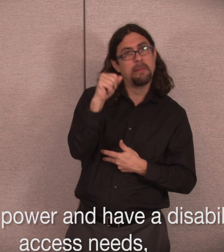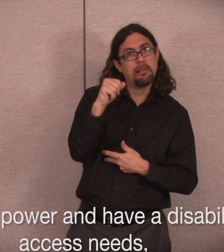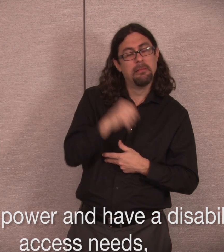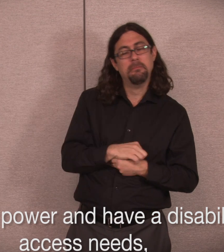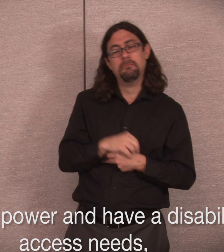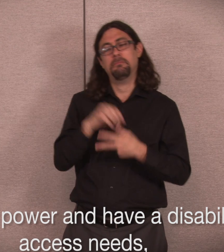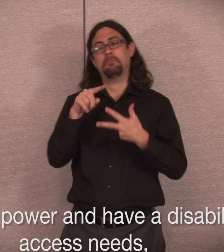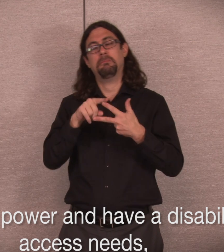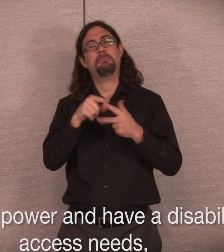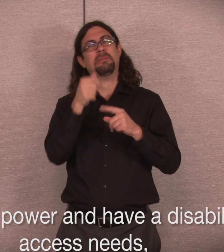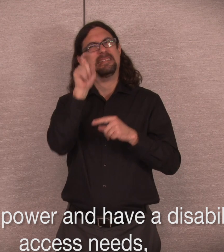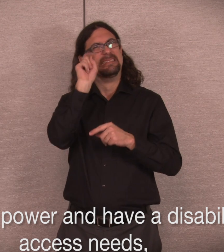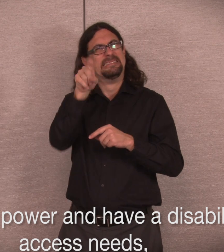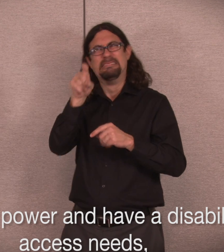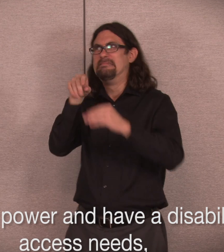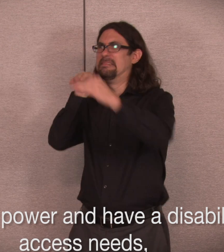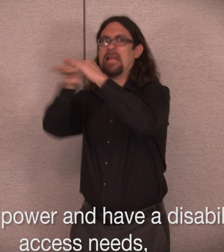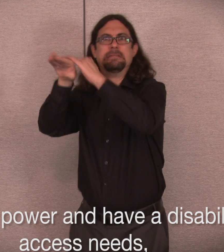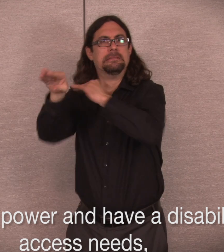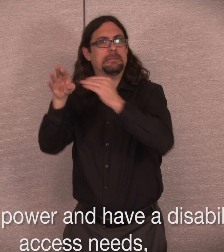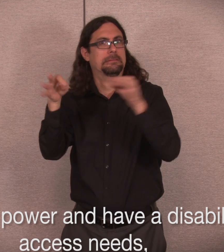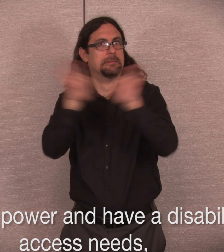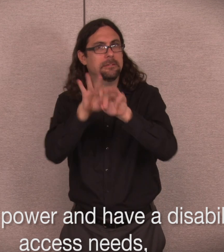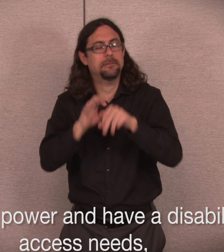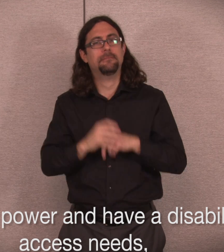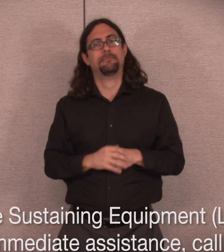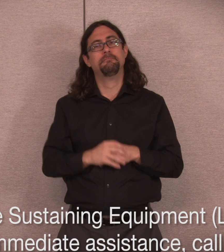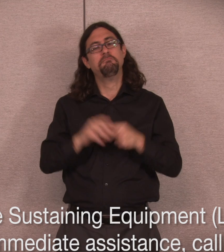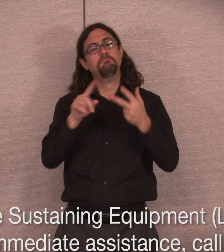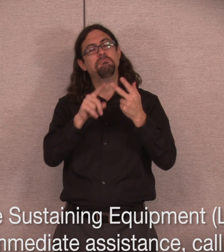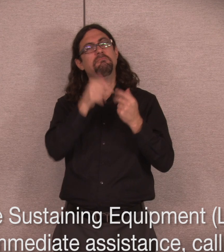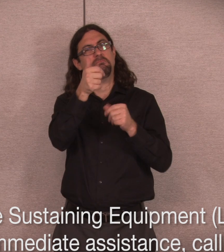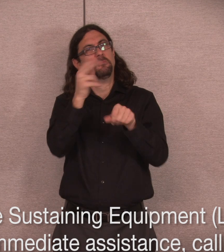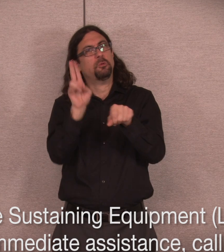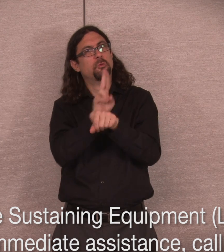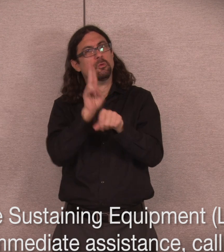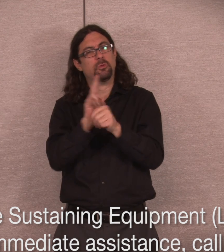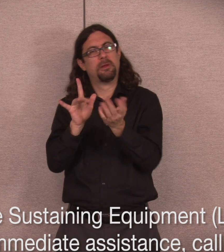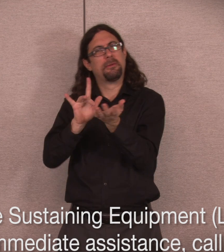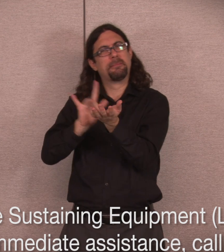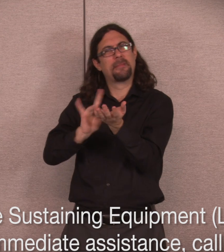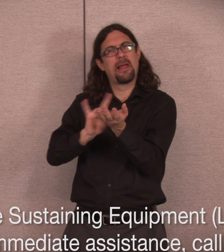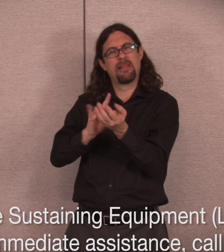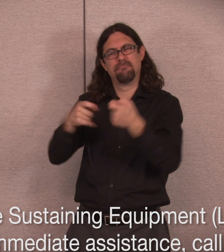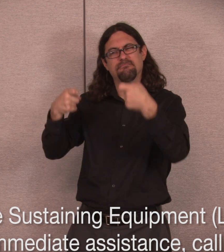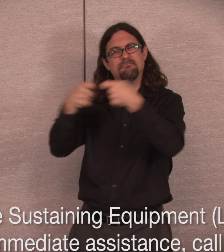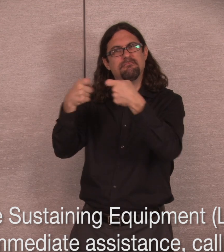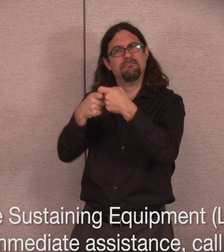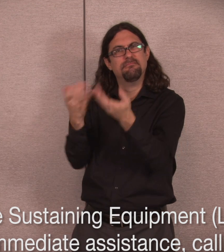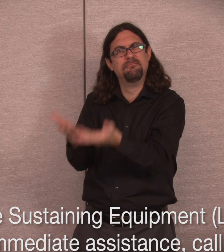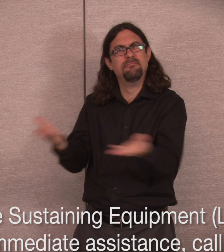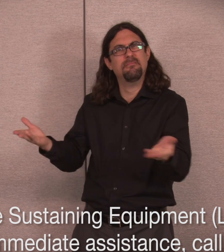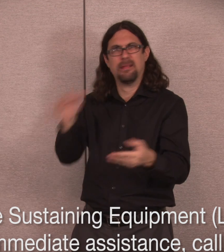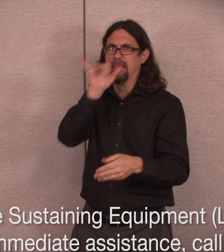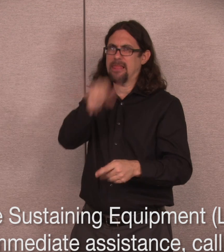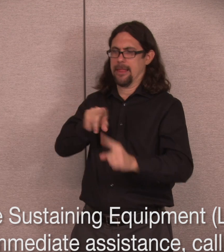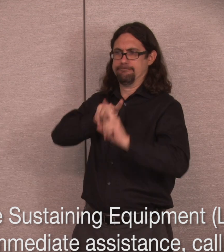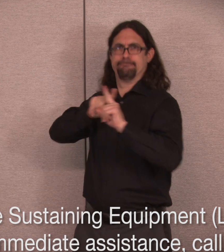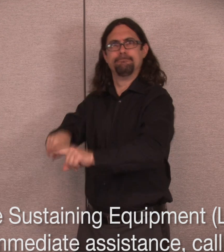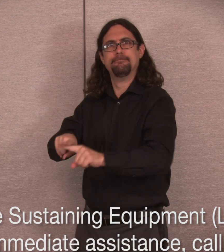If you lose power and have a disability or access needs, or use life-sustaining equipment and need immediate assistance,